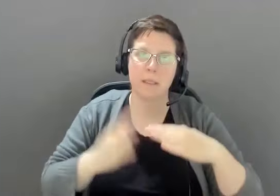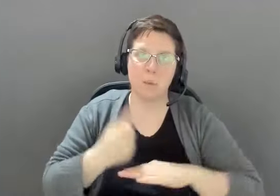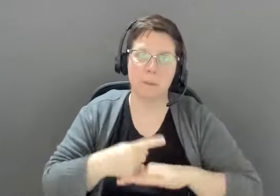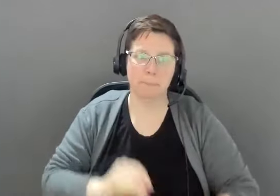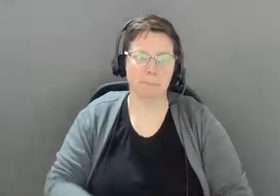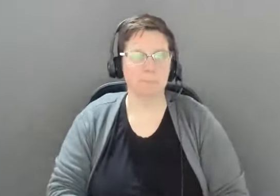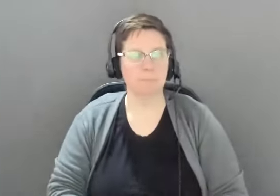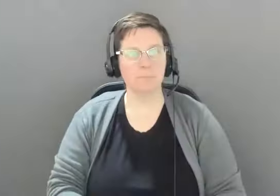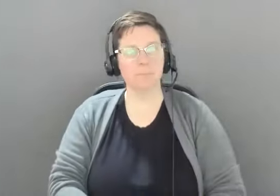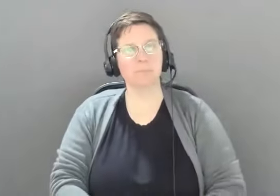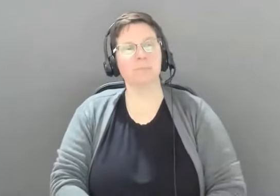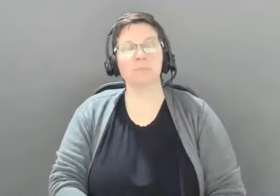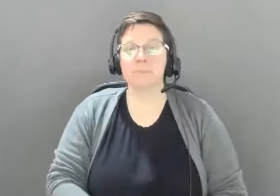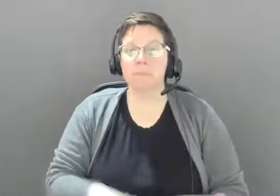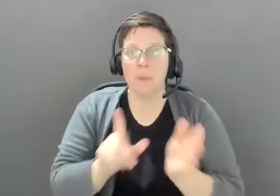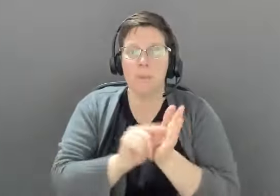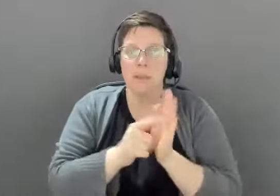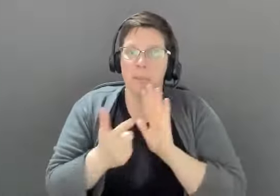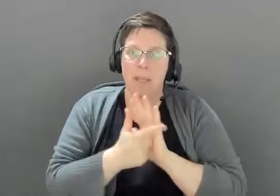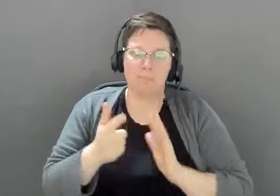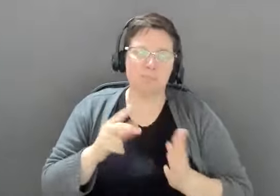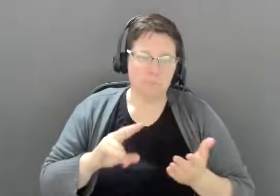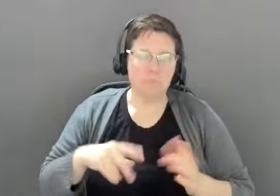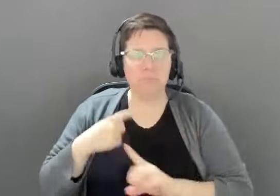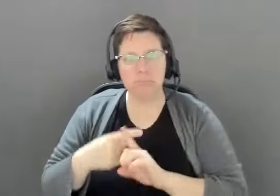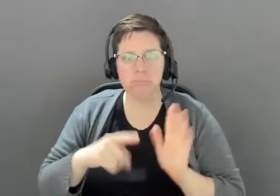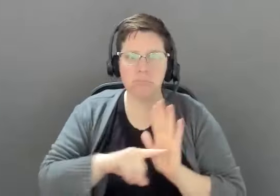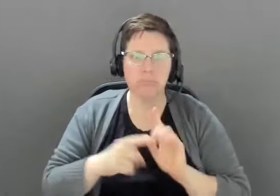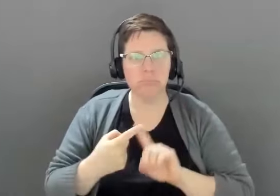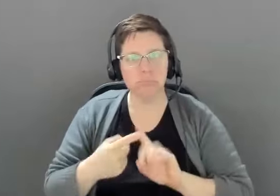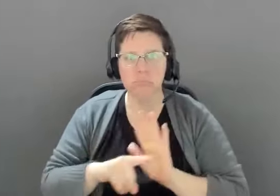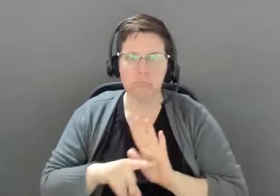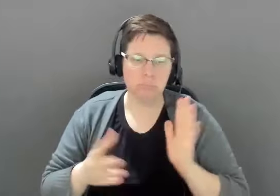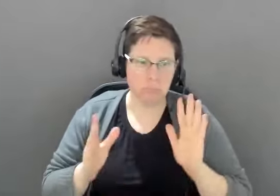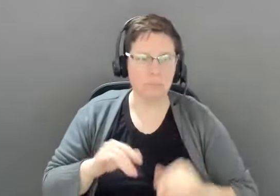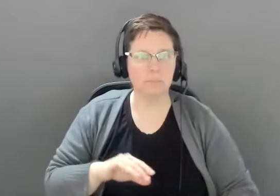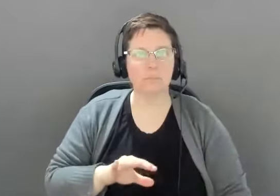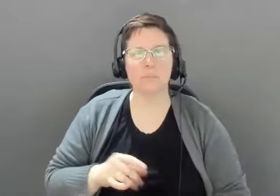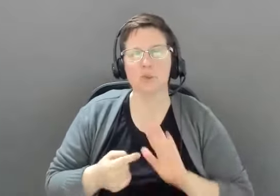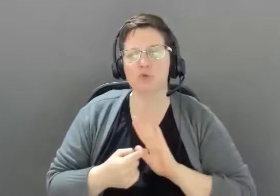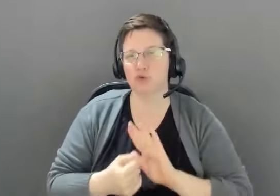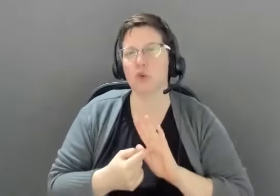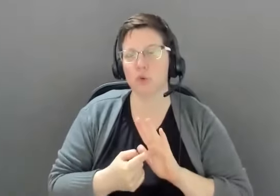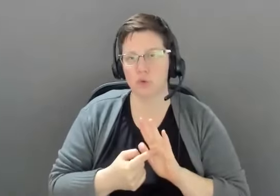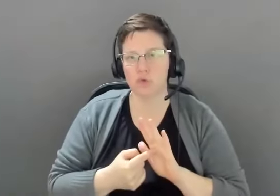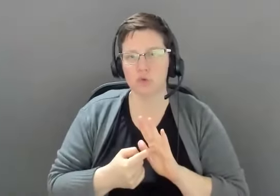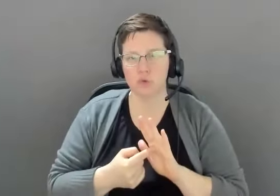Publication bans carry both positive and negative implications, reflecting the duality in their effects on sexual